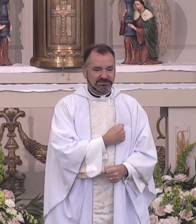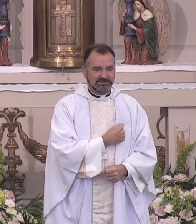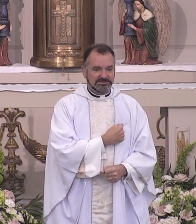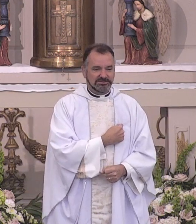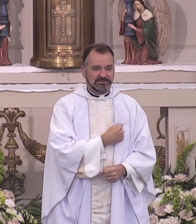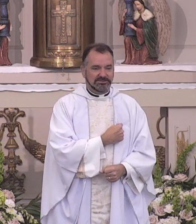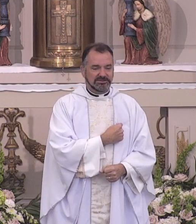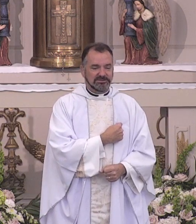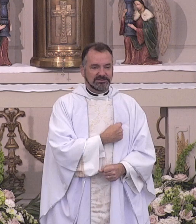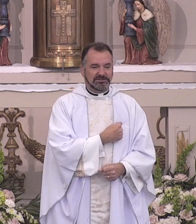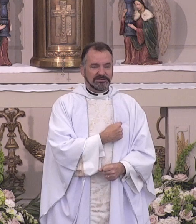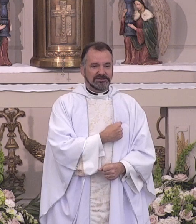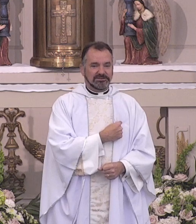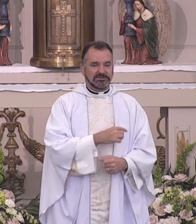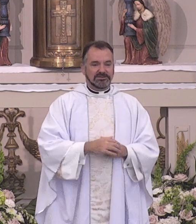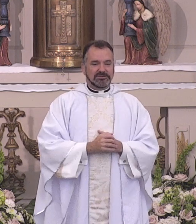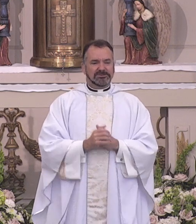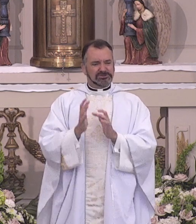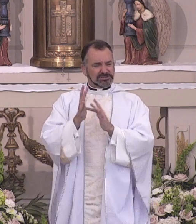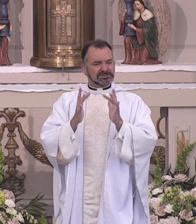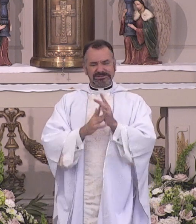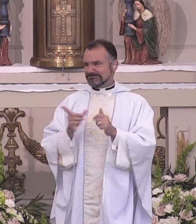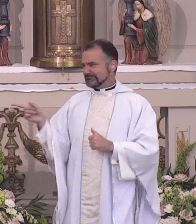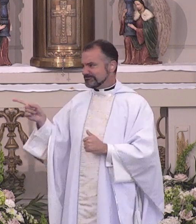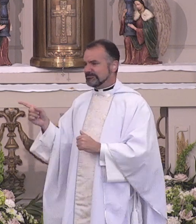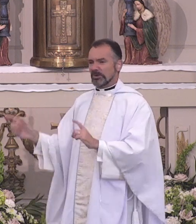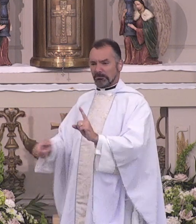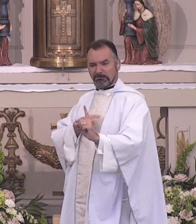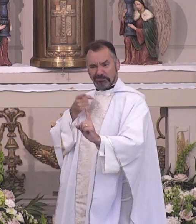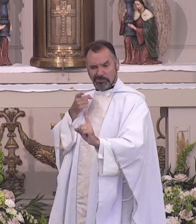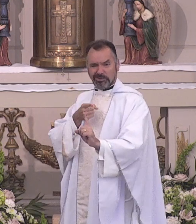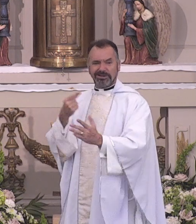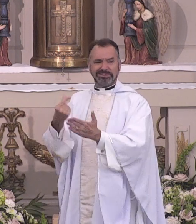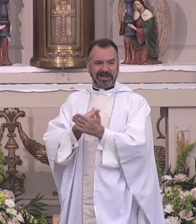Angels really are God's gift to us.